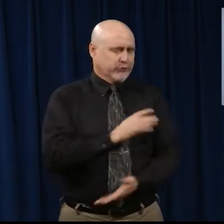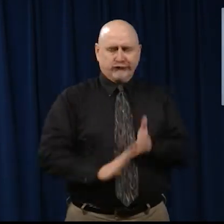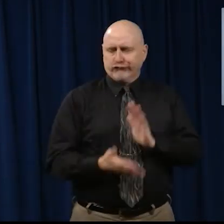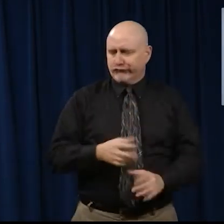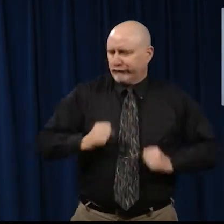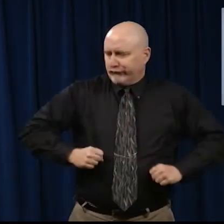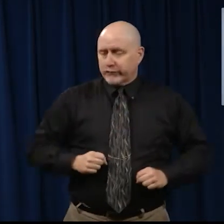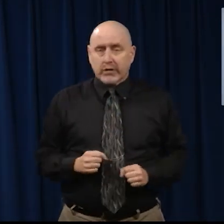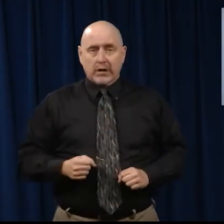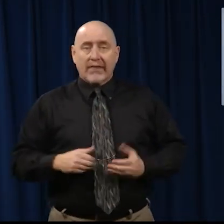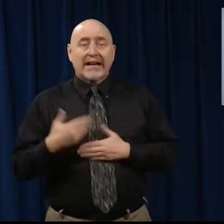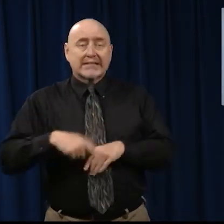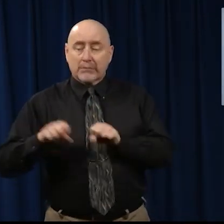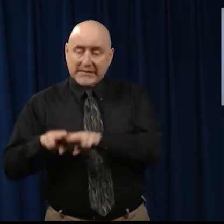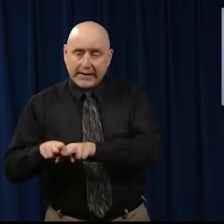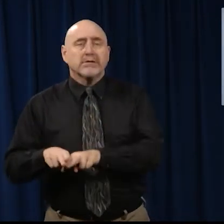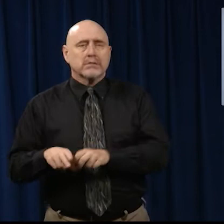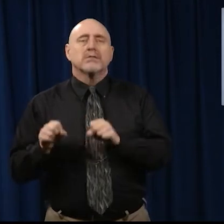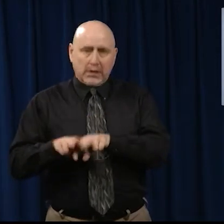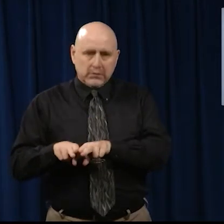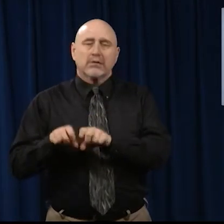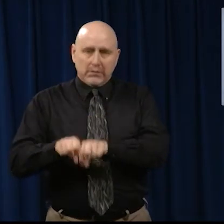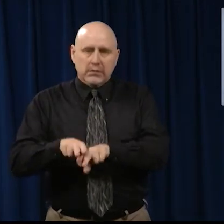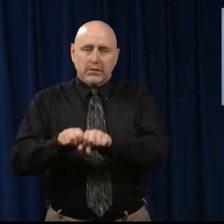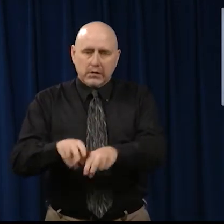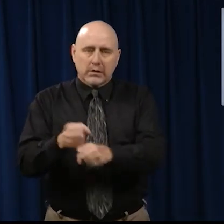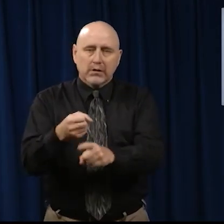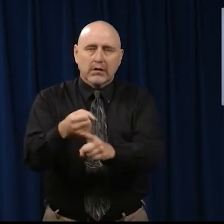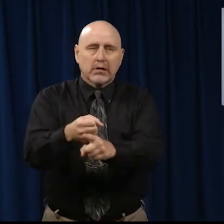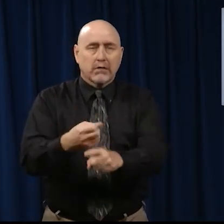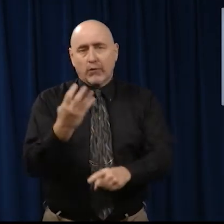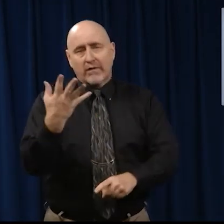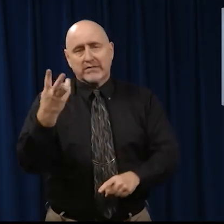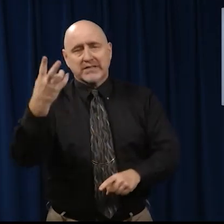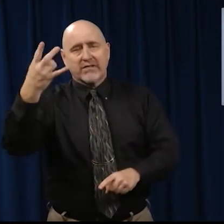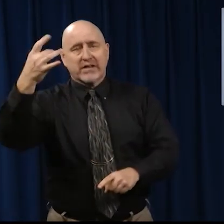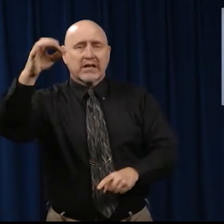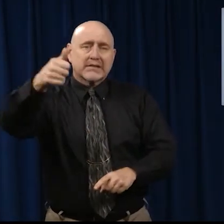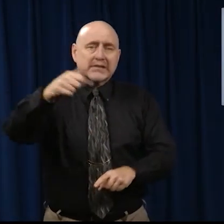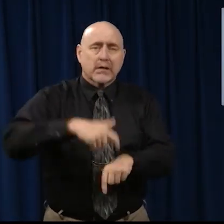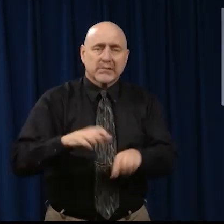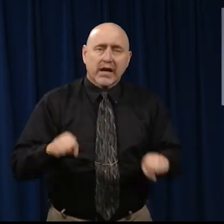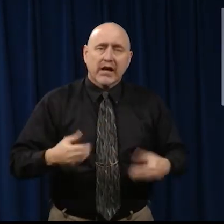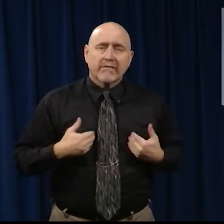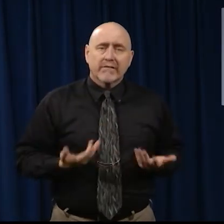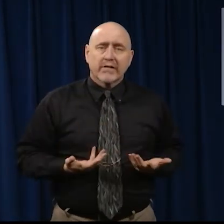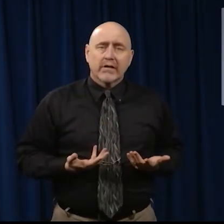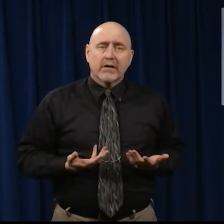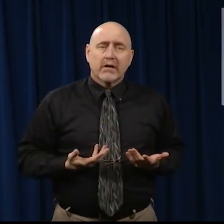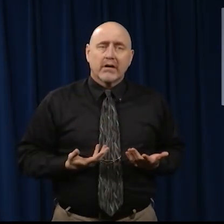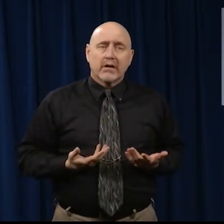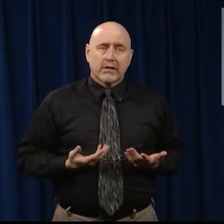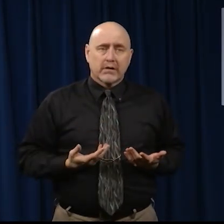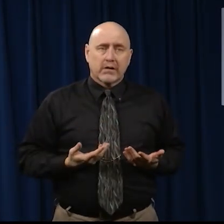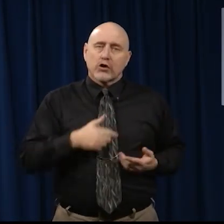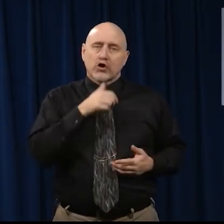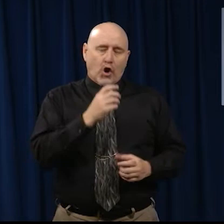took my penicillin, I'm finished. No, you can get it the next time, and the next time, and the next time, and the next time. You can have it 4, 5, 6, 7, 8, 9, 10 times. It's not something